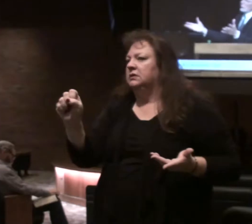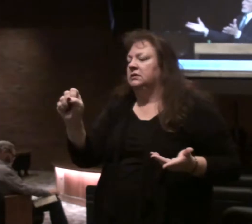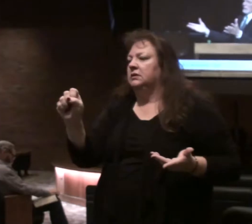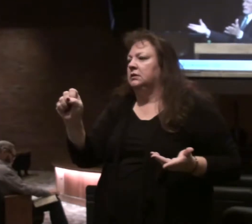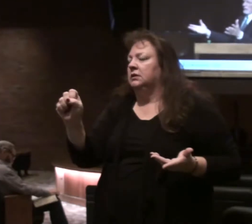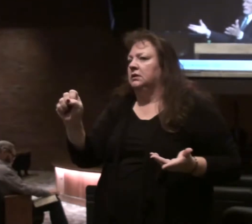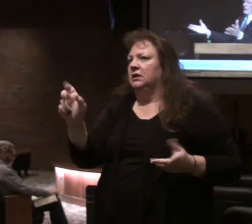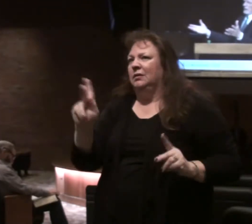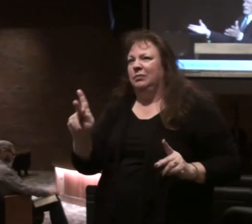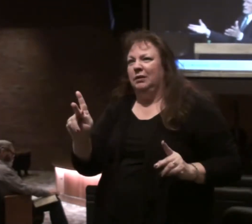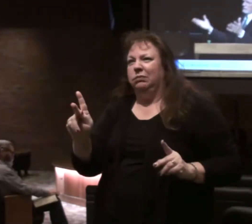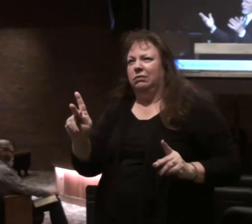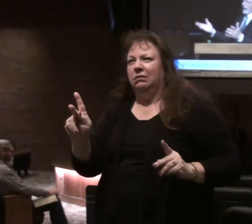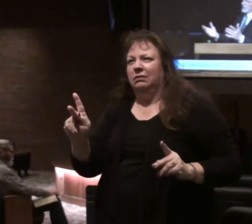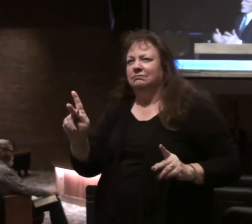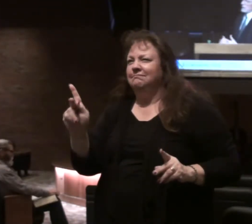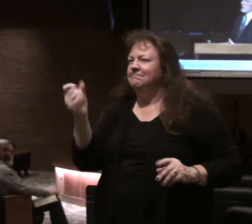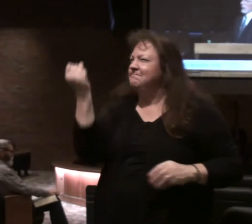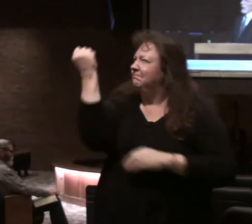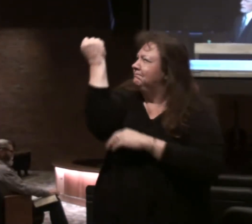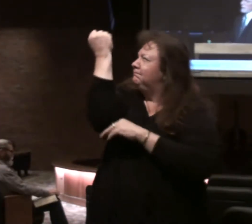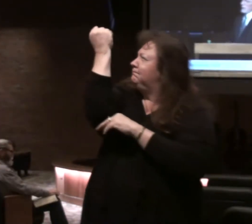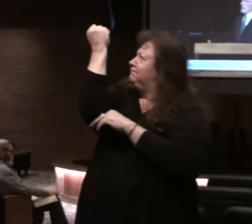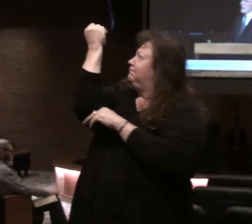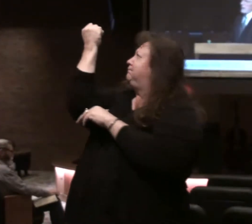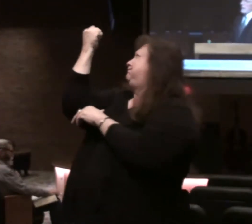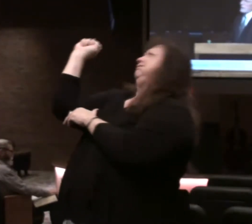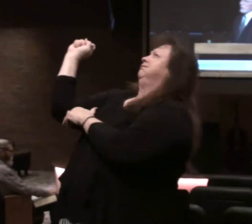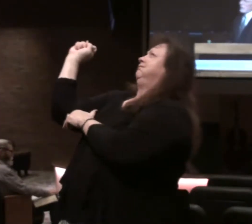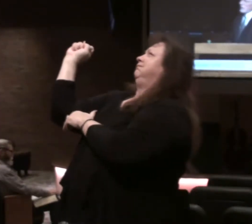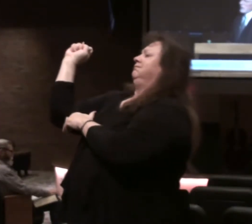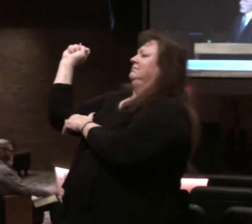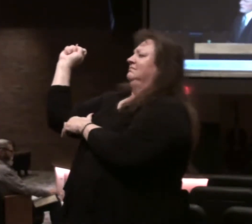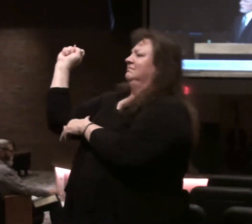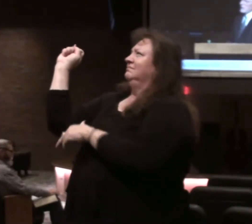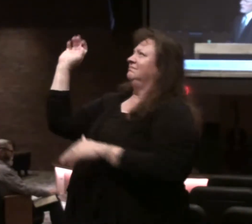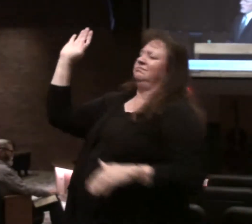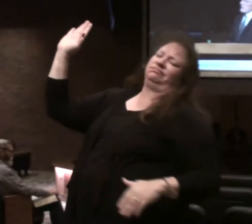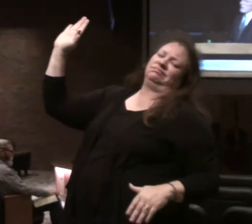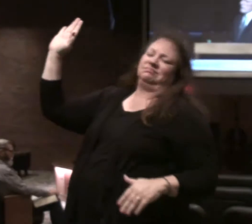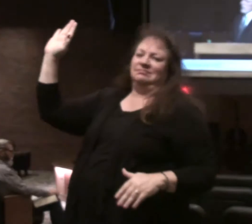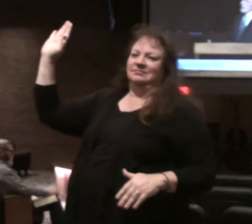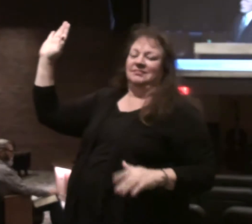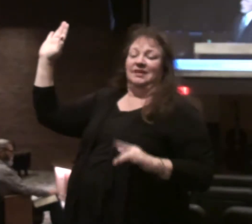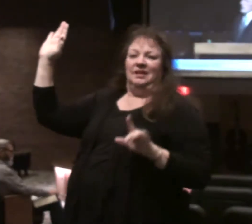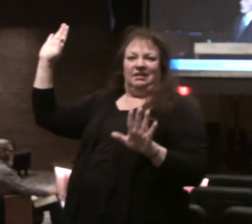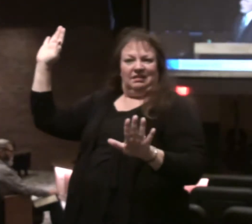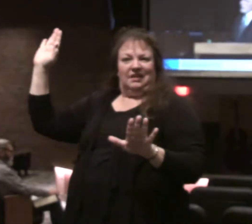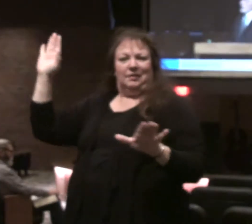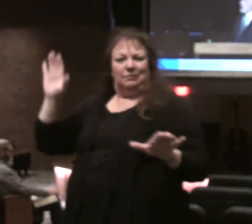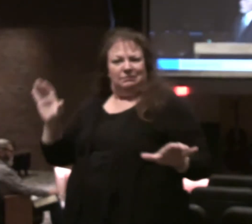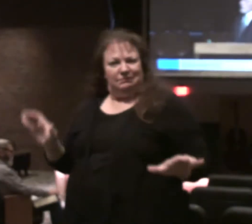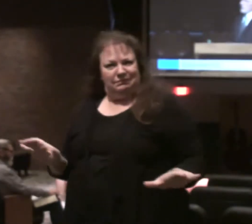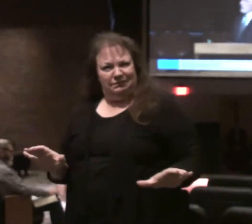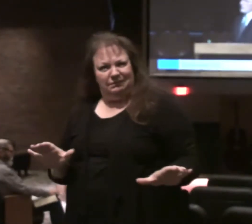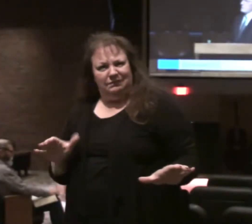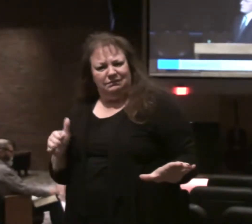so openly in defiance of God and what His will is, and the direction they